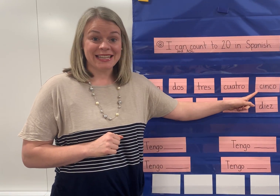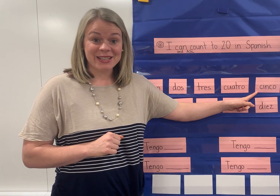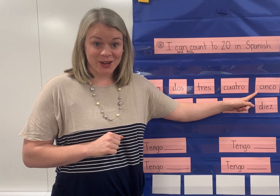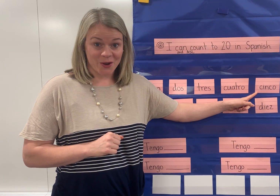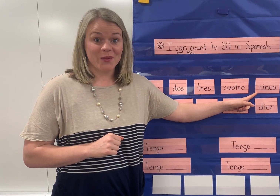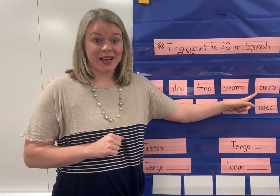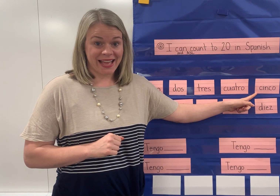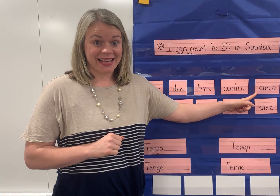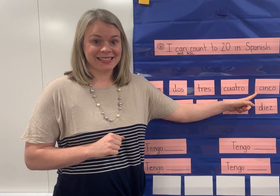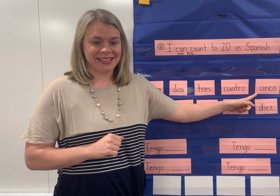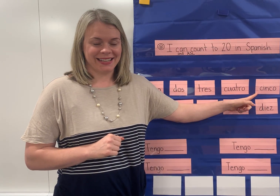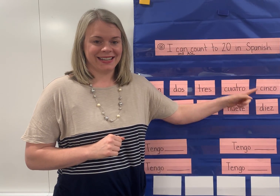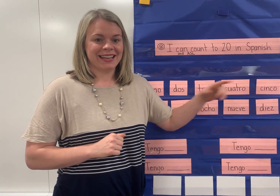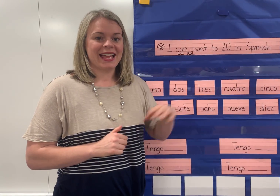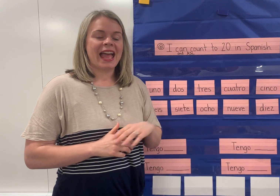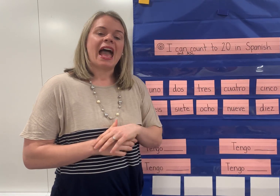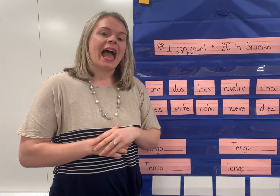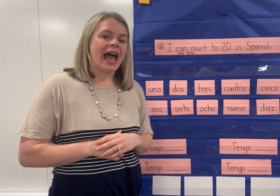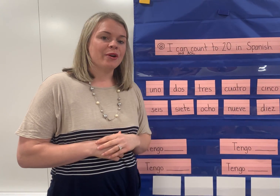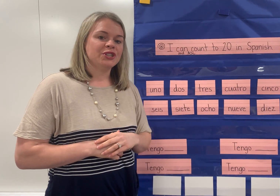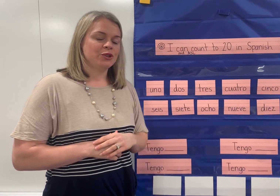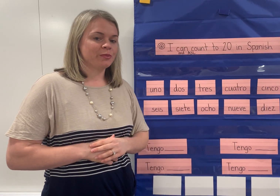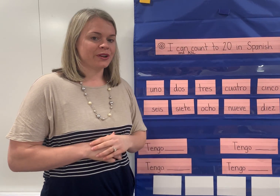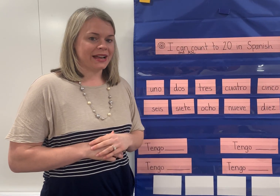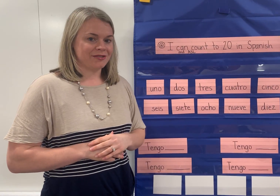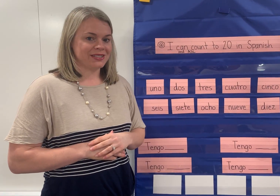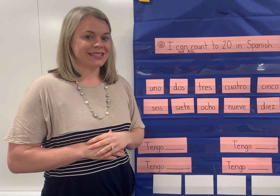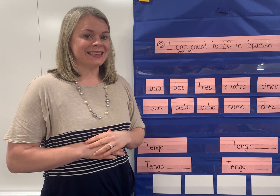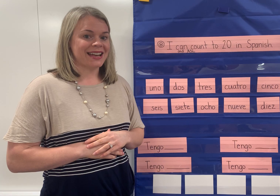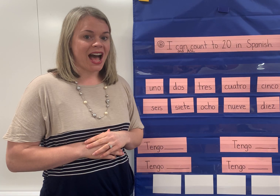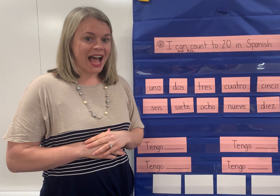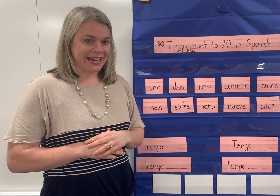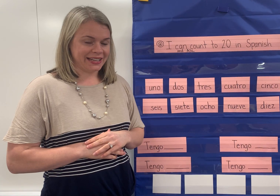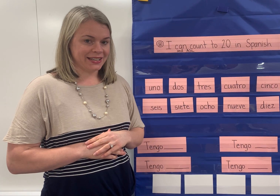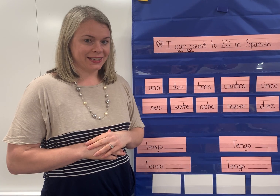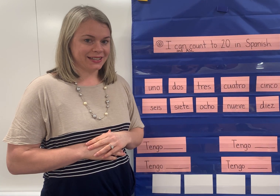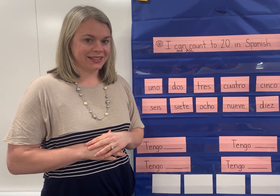5. Excellent. How do you pronounce 9?